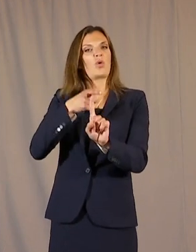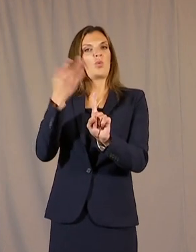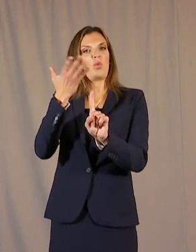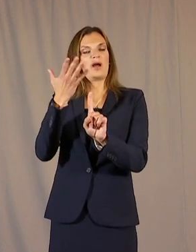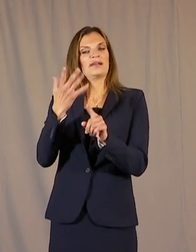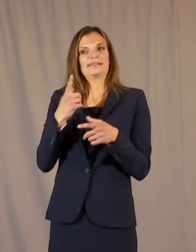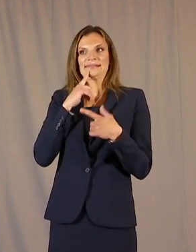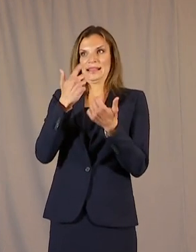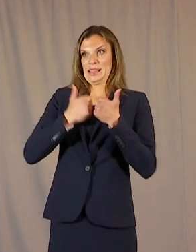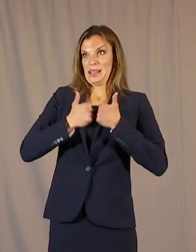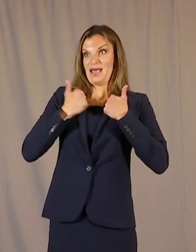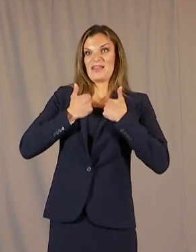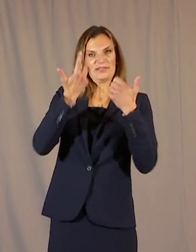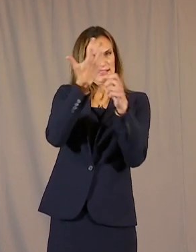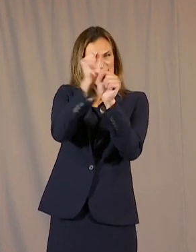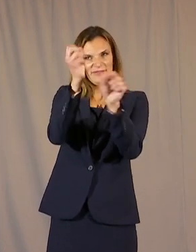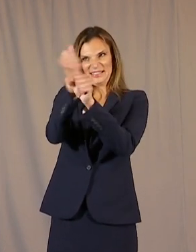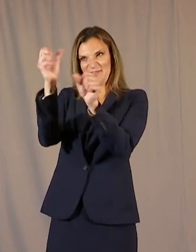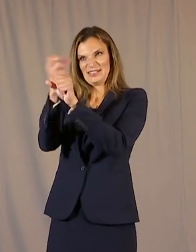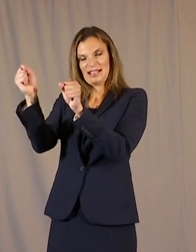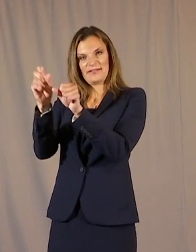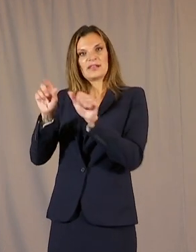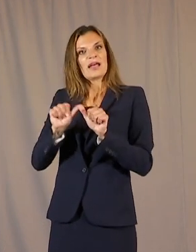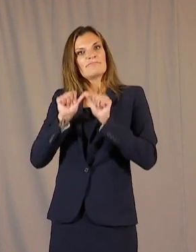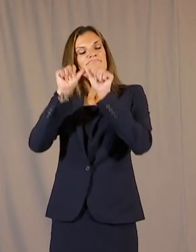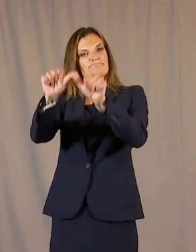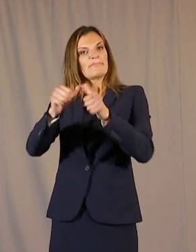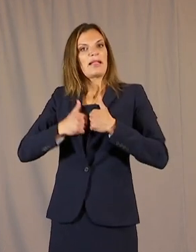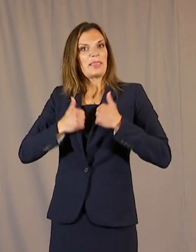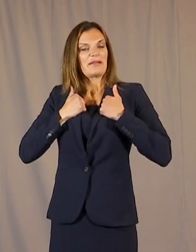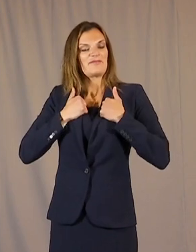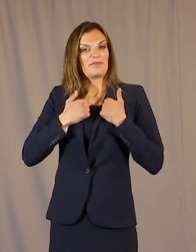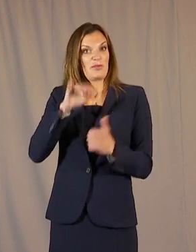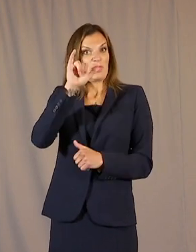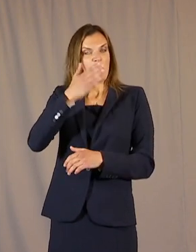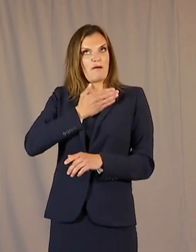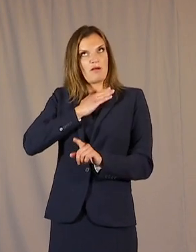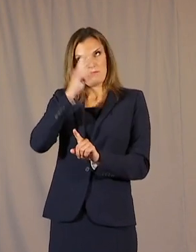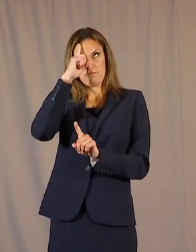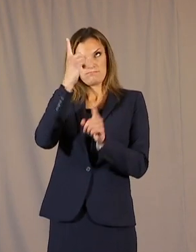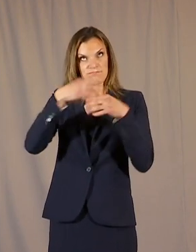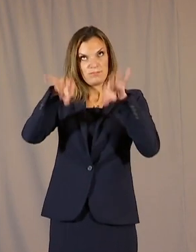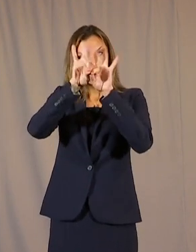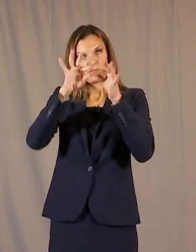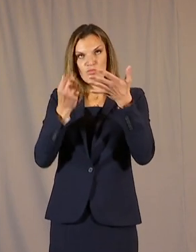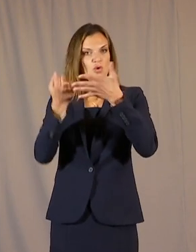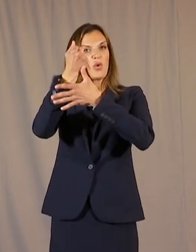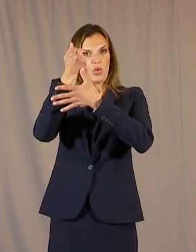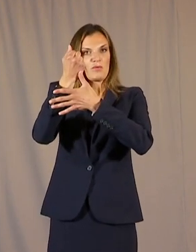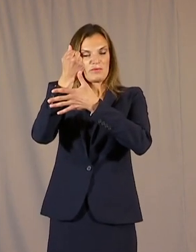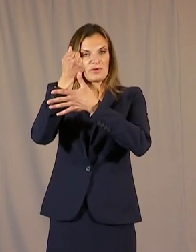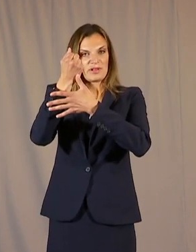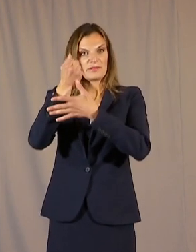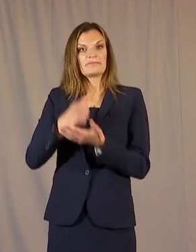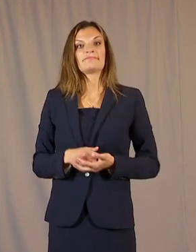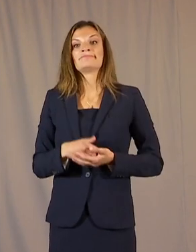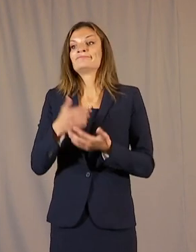so everything we did was measured against that objective. And if what we